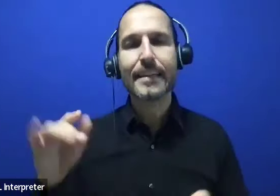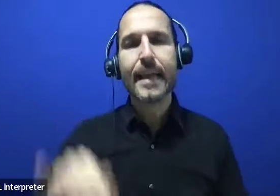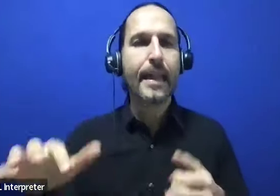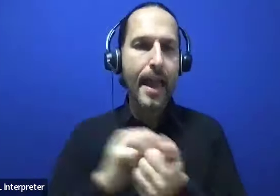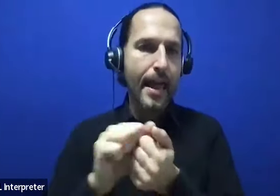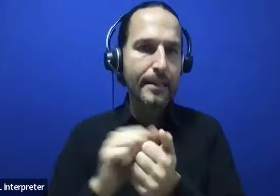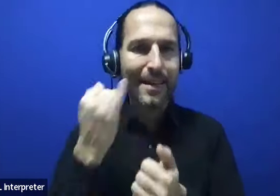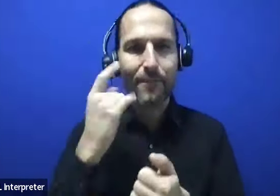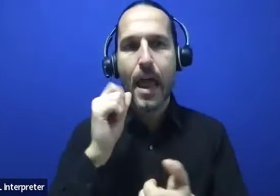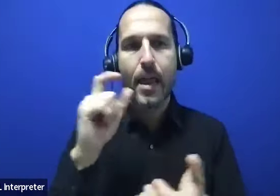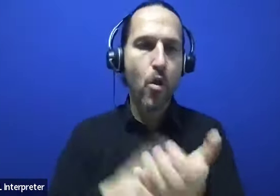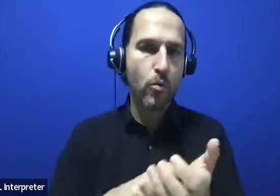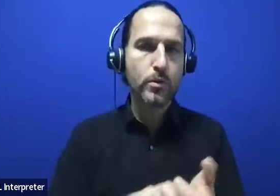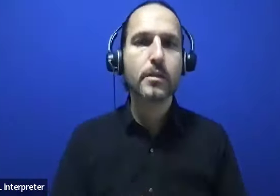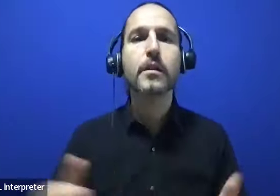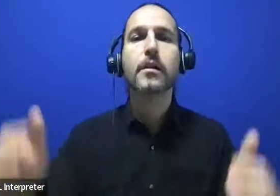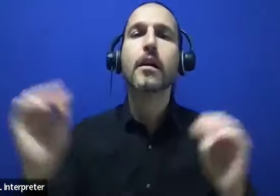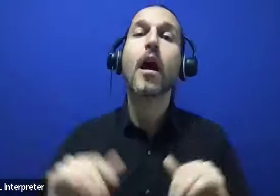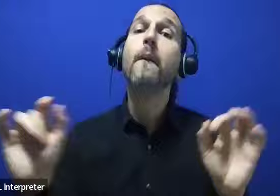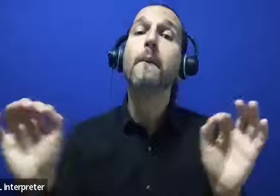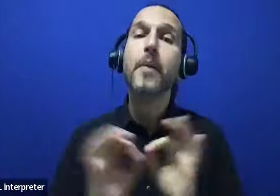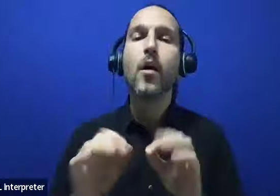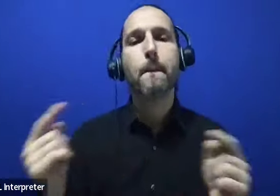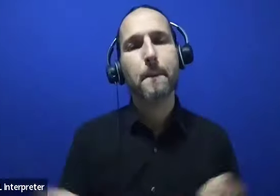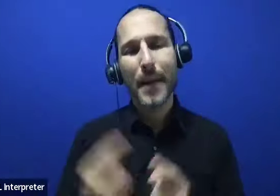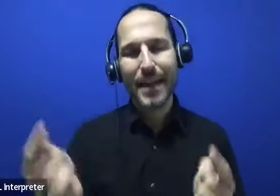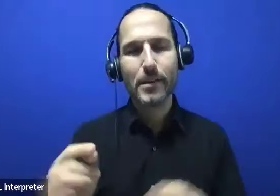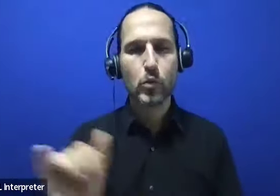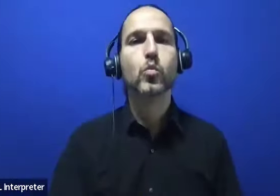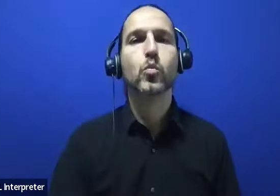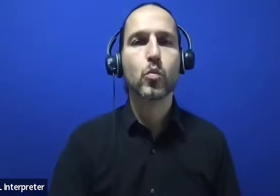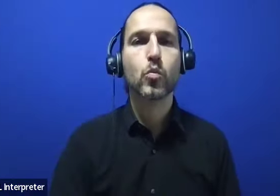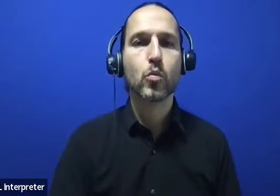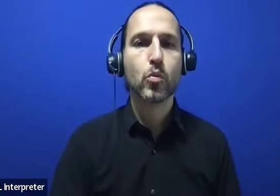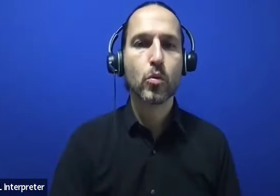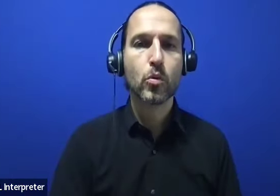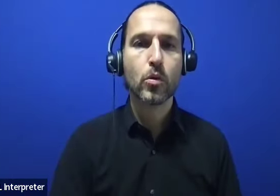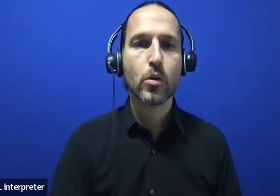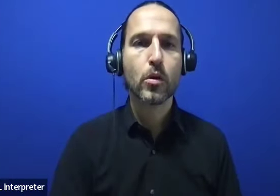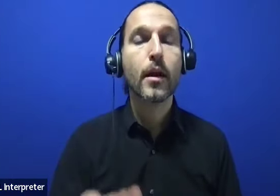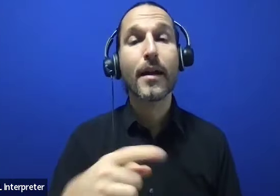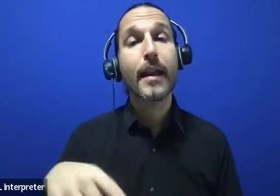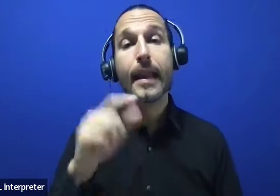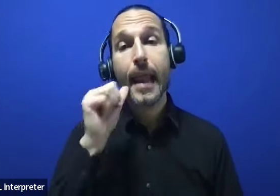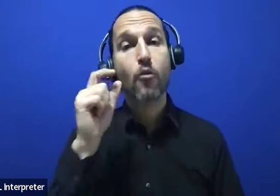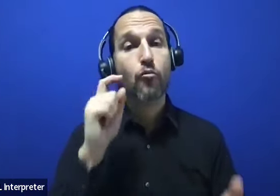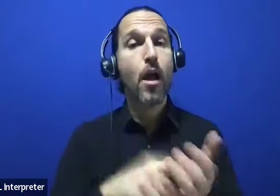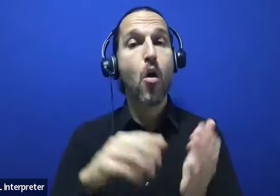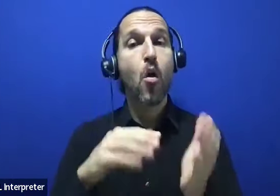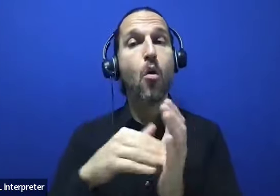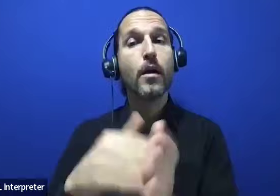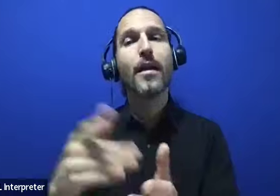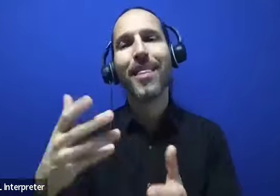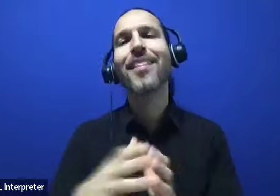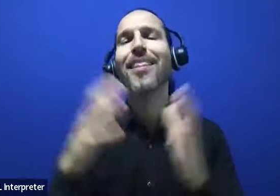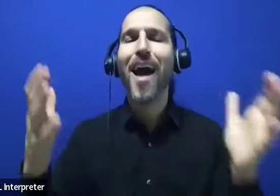if it's not identified. And then very importantly, pain. I don't think it's recognized often enough how